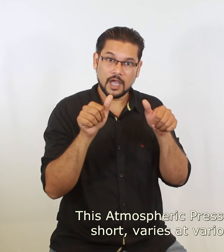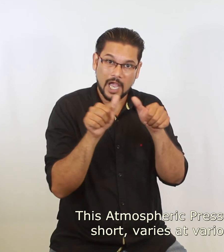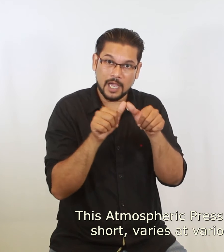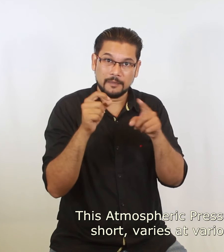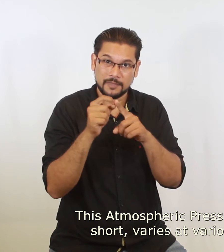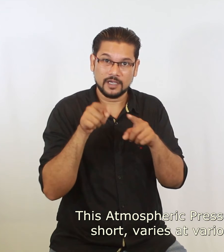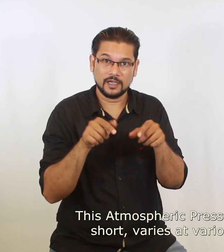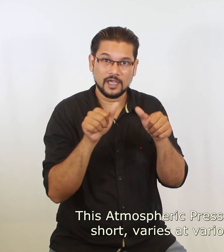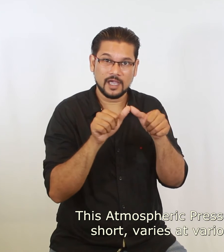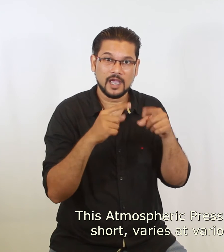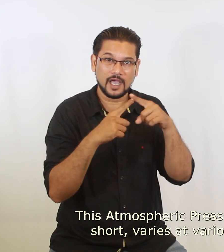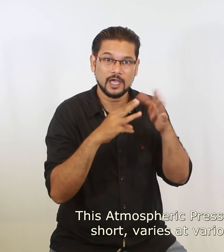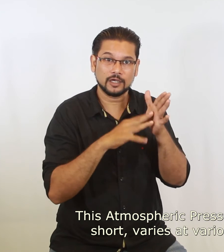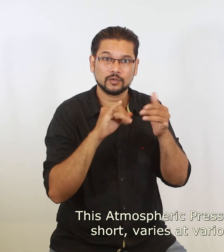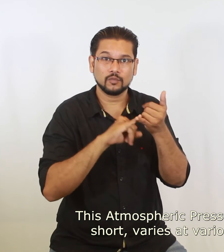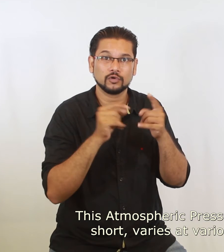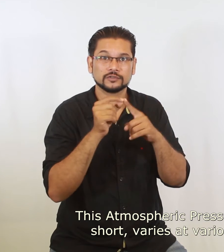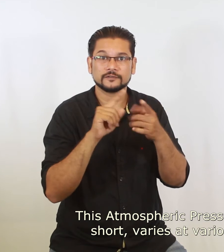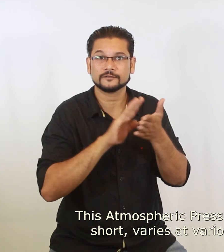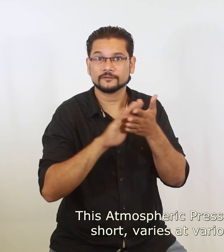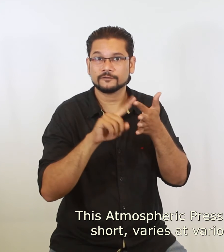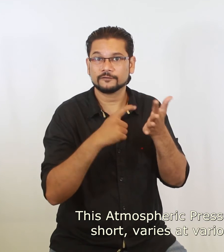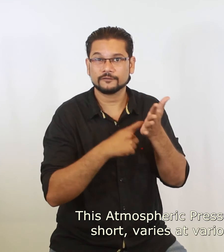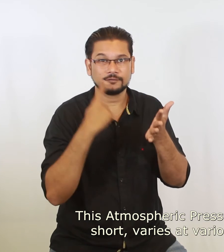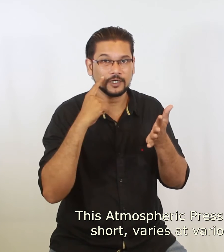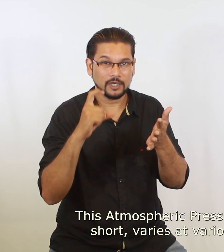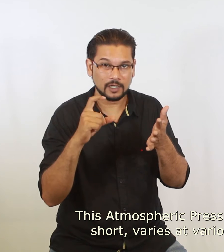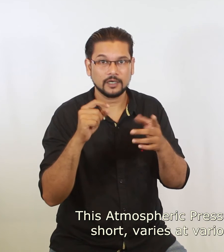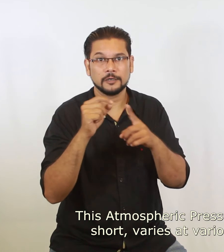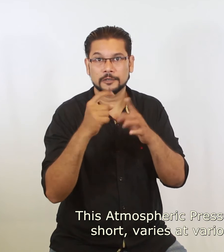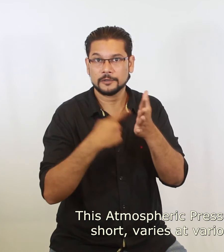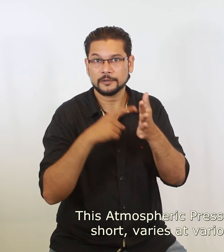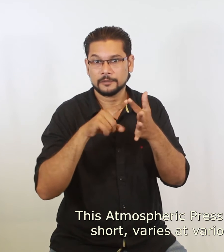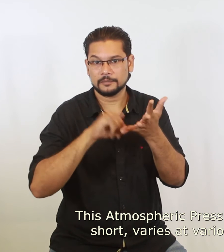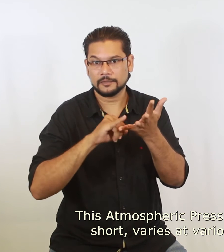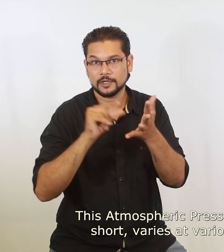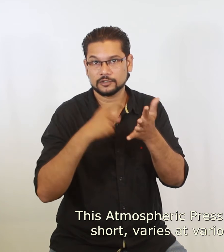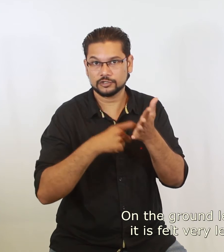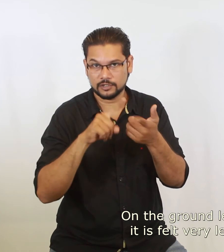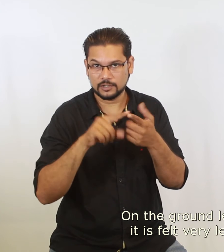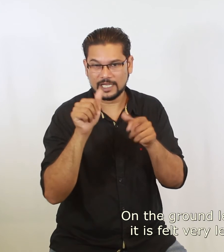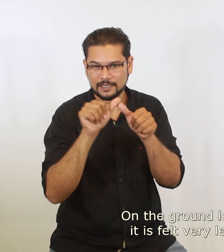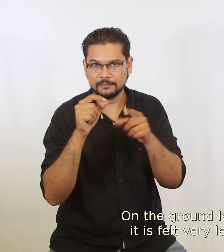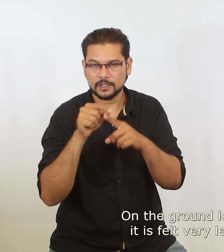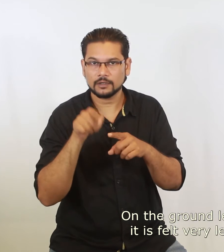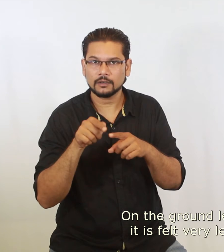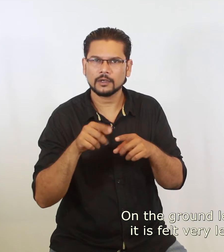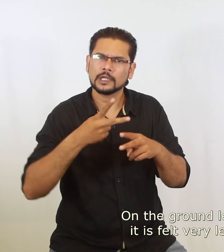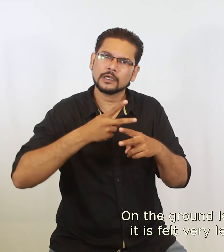This atmospheric pressure, or AP in short, varies at various levels. On the